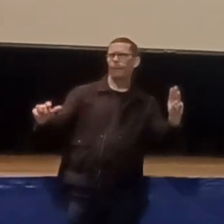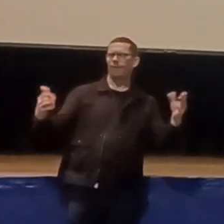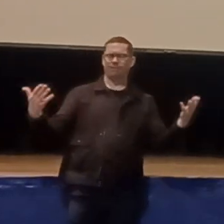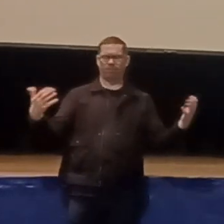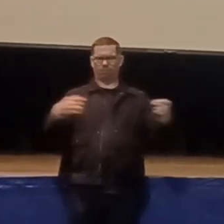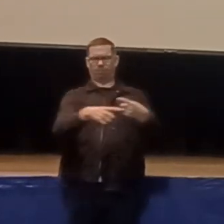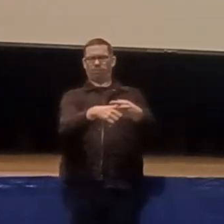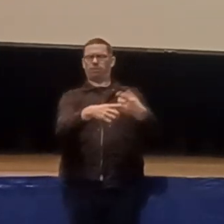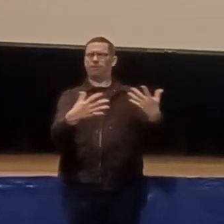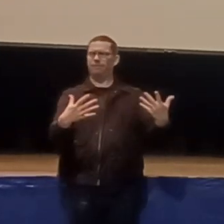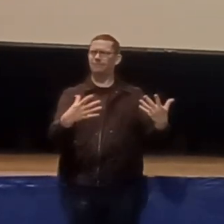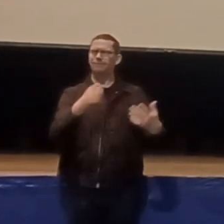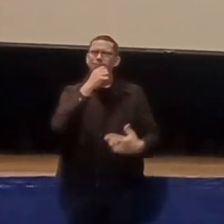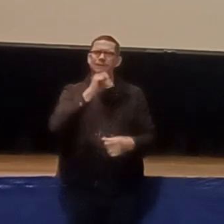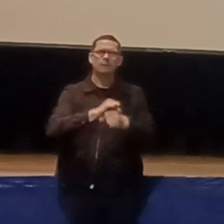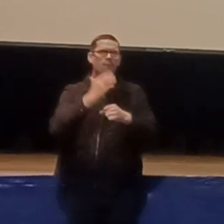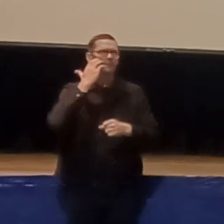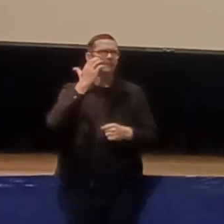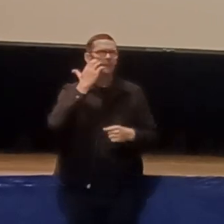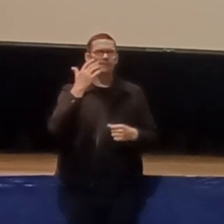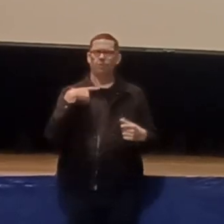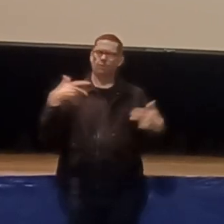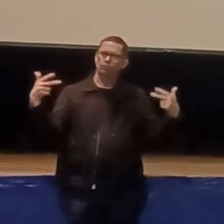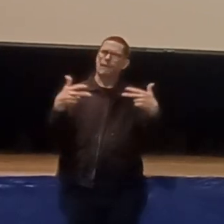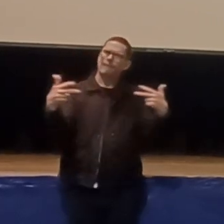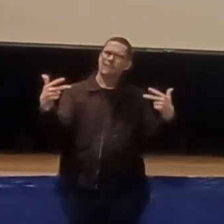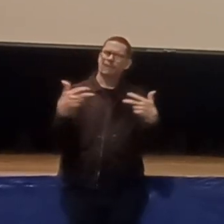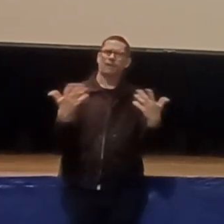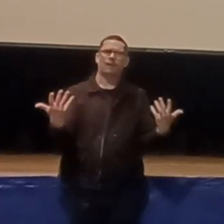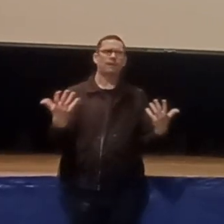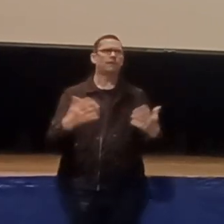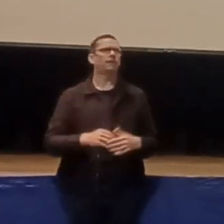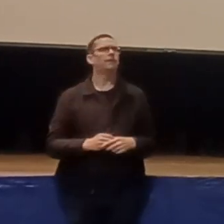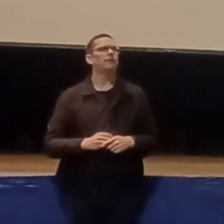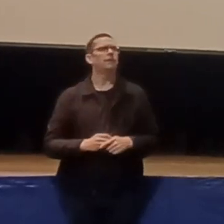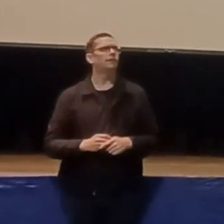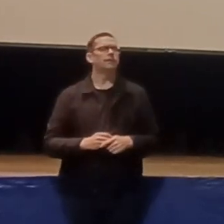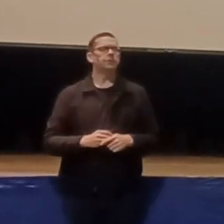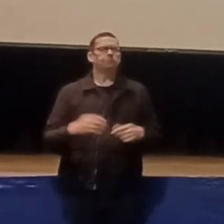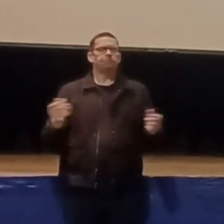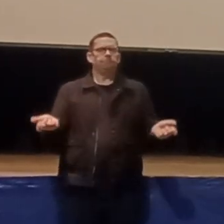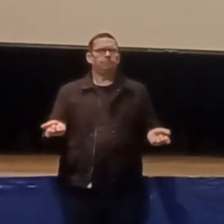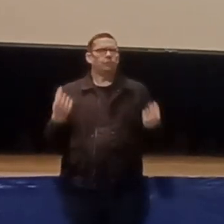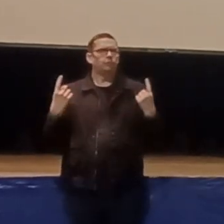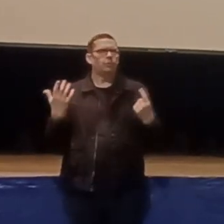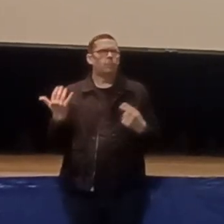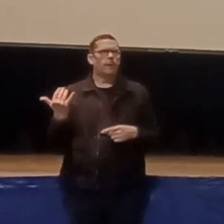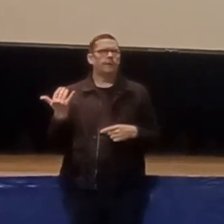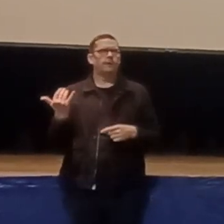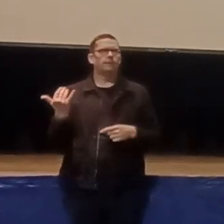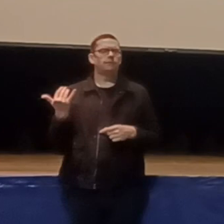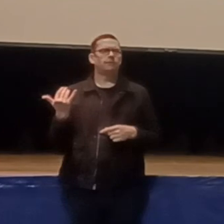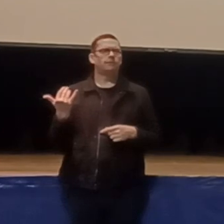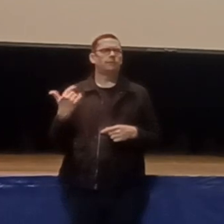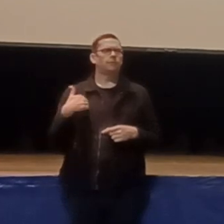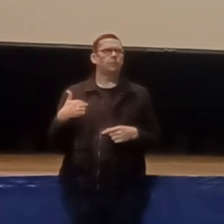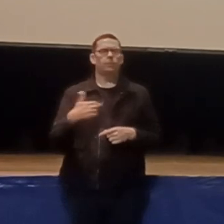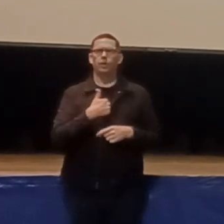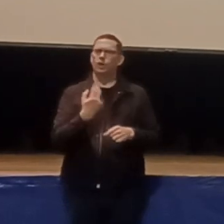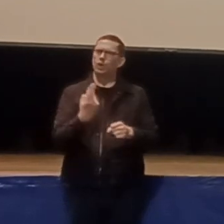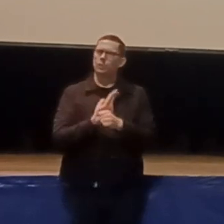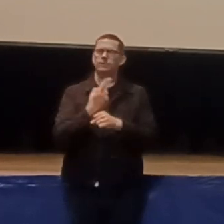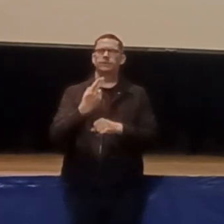it doesn't really make much sense in terms of traffic either. So I don't understand why we're using rock